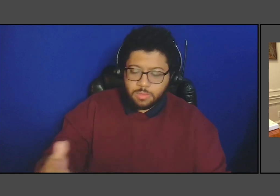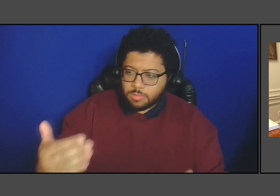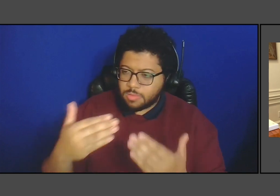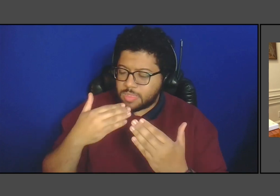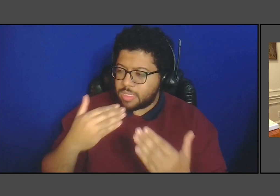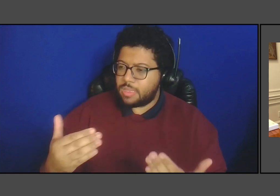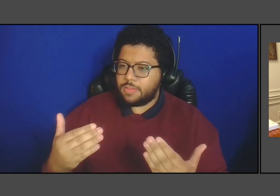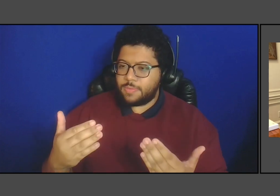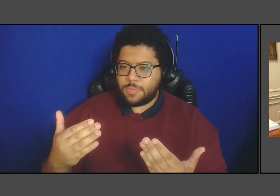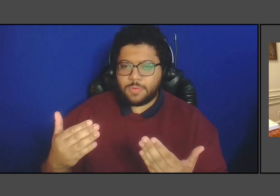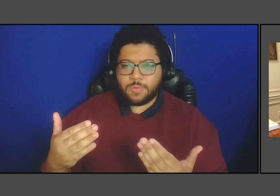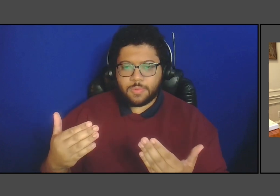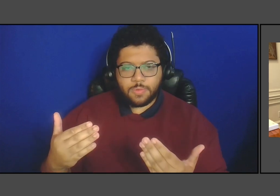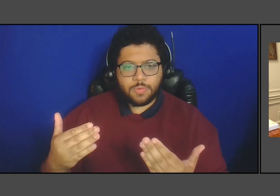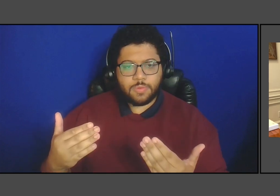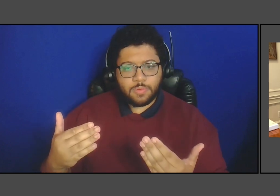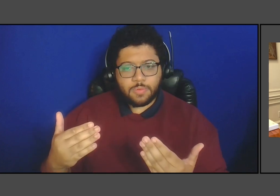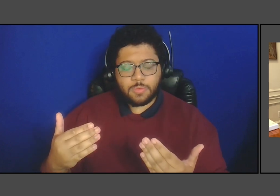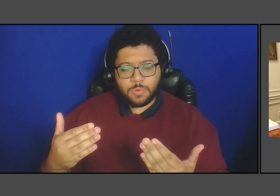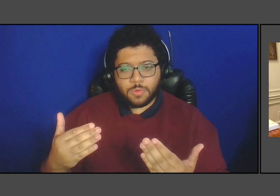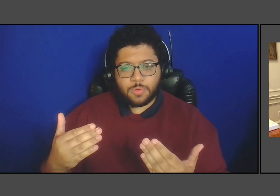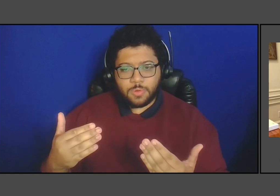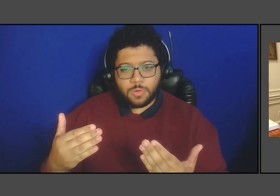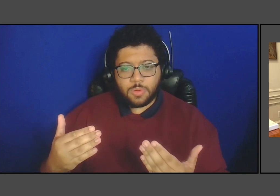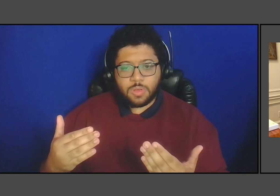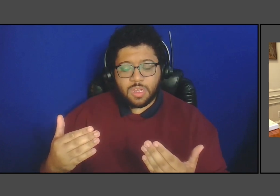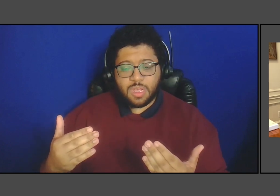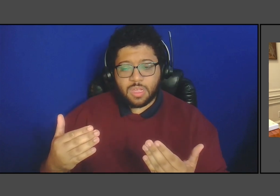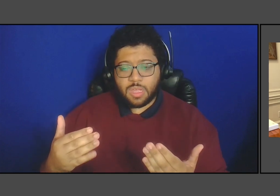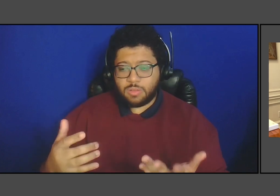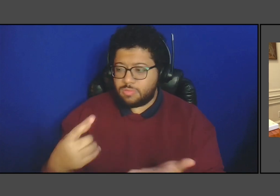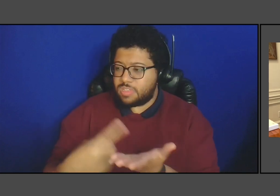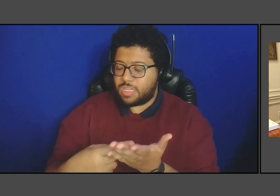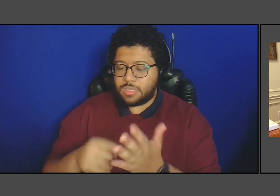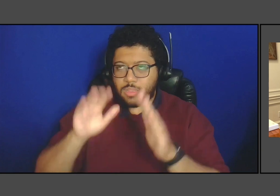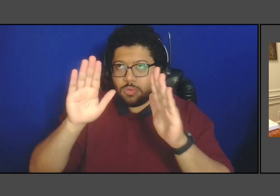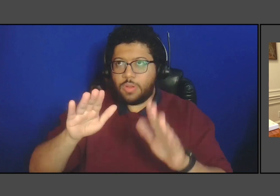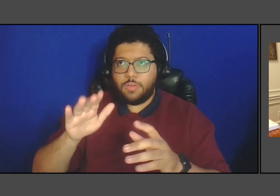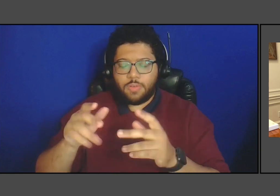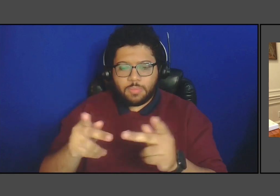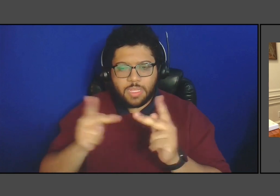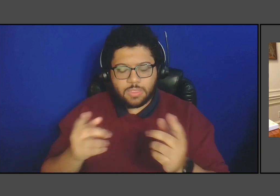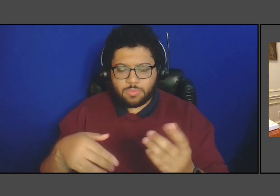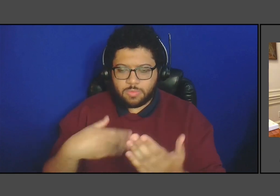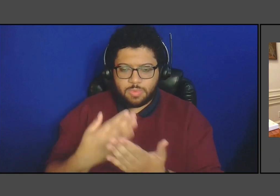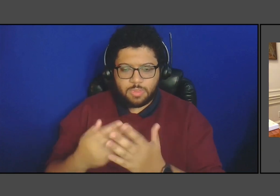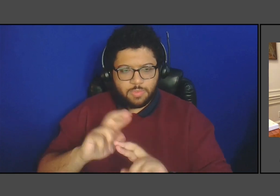the extraordinary place that we came here to talk about today. Thank you so, so much.